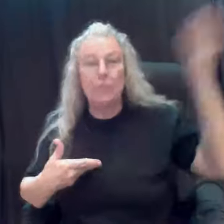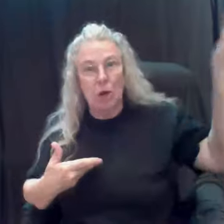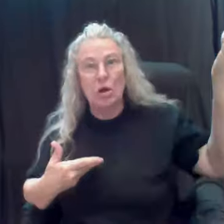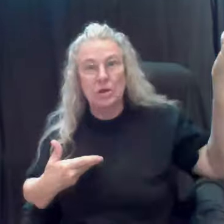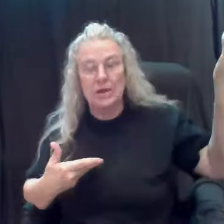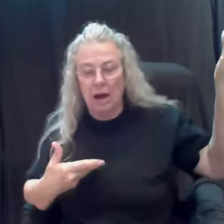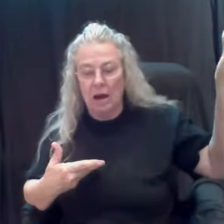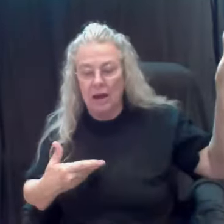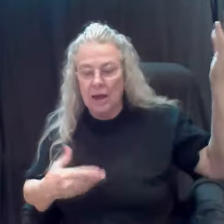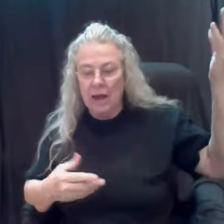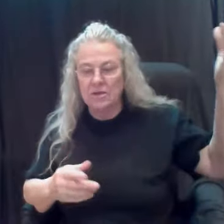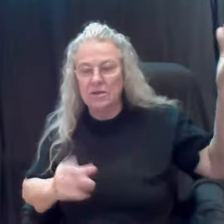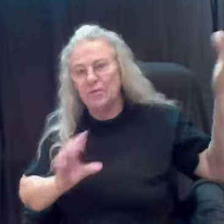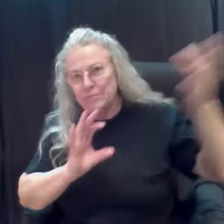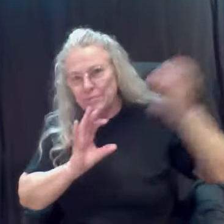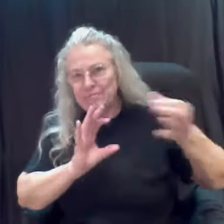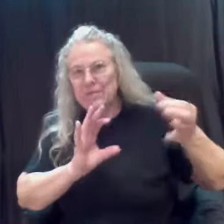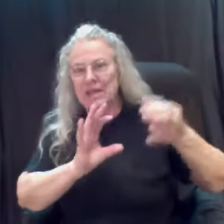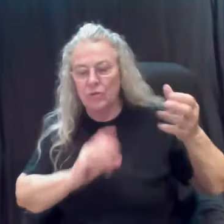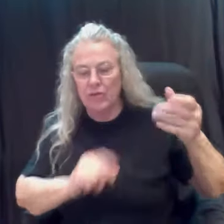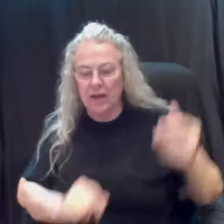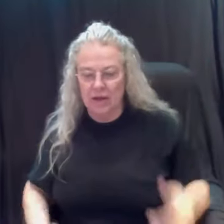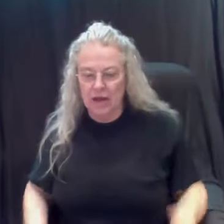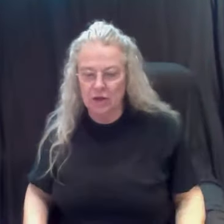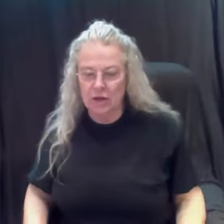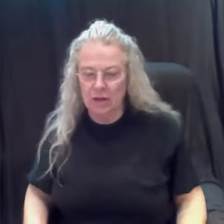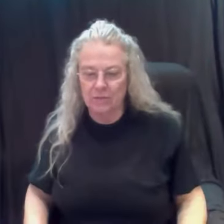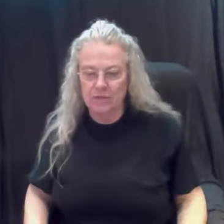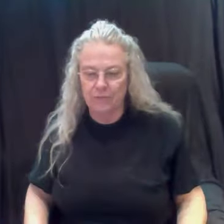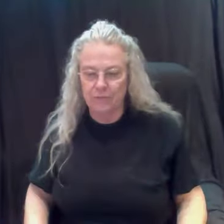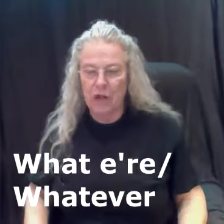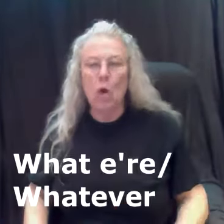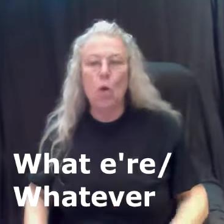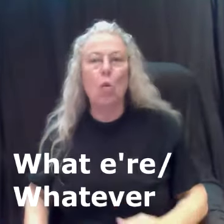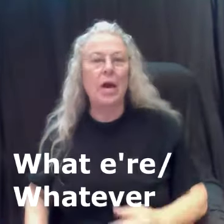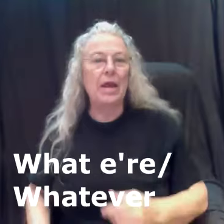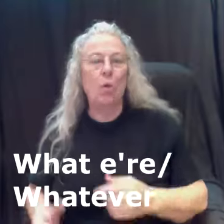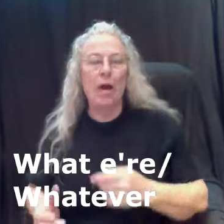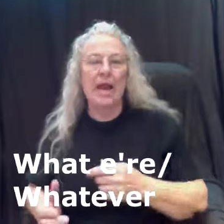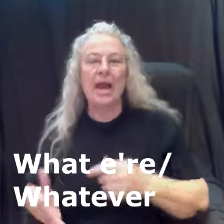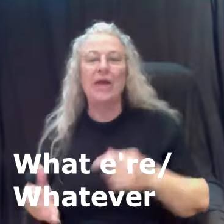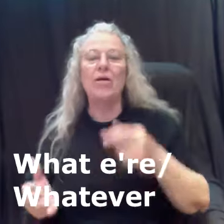belong to God. And so that's where that connection comes. Whate'er or